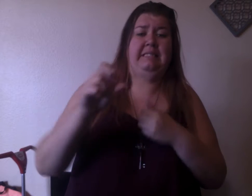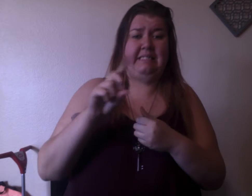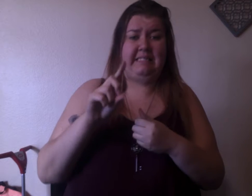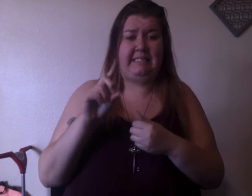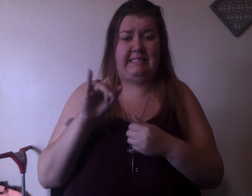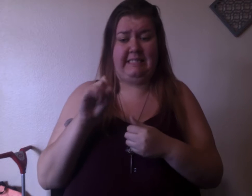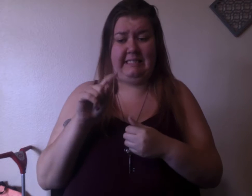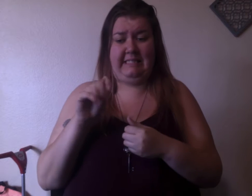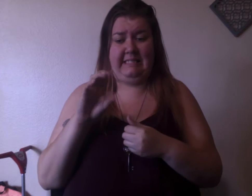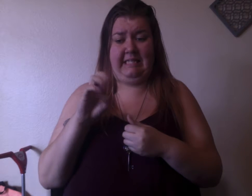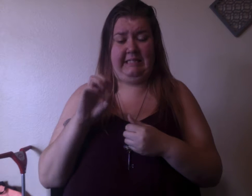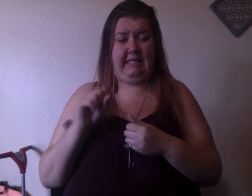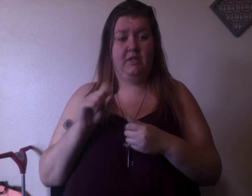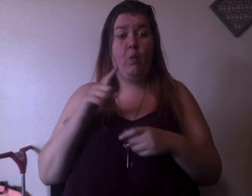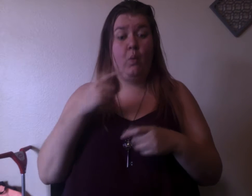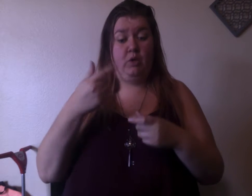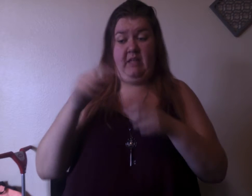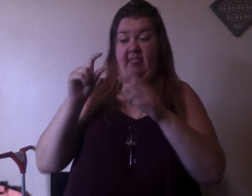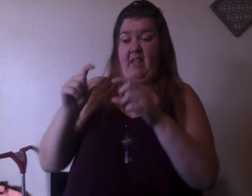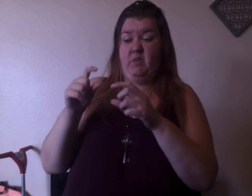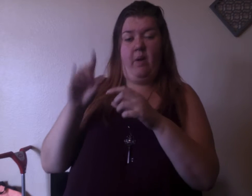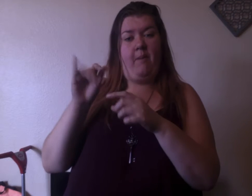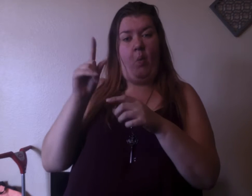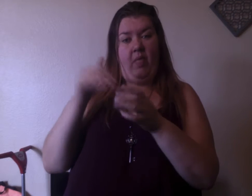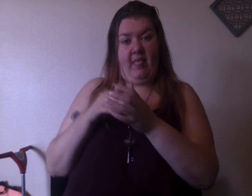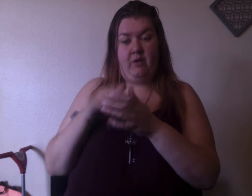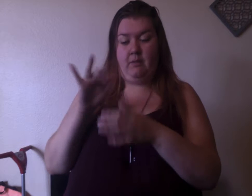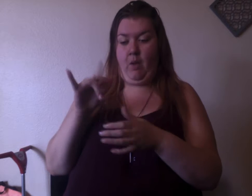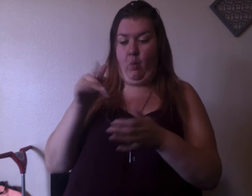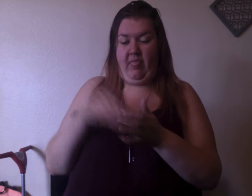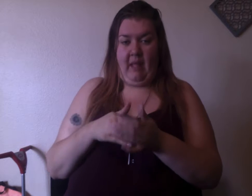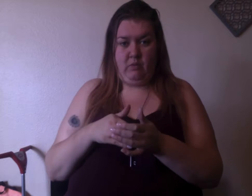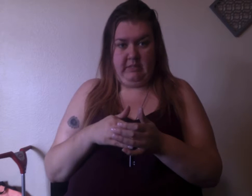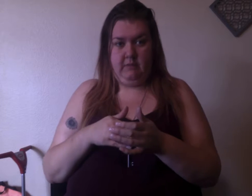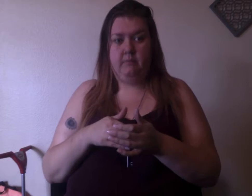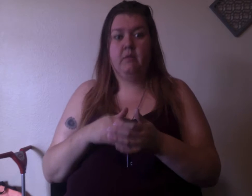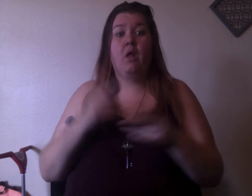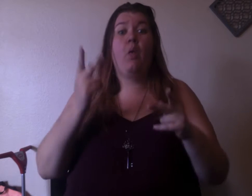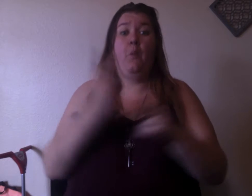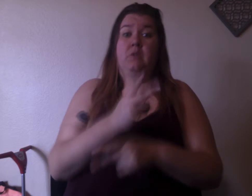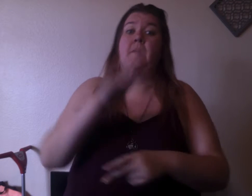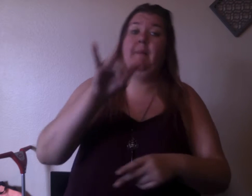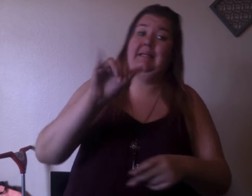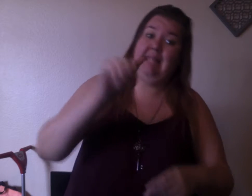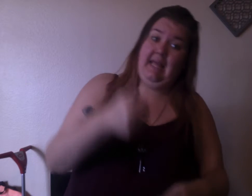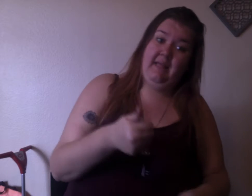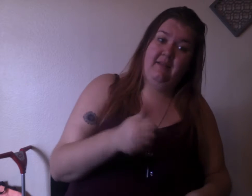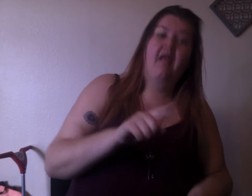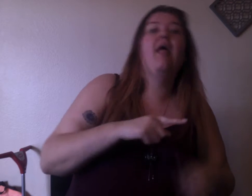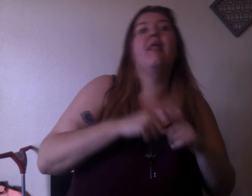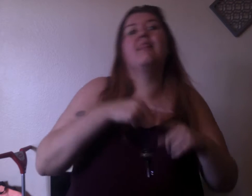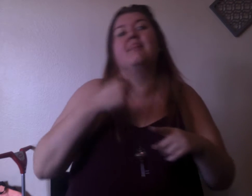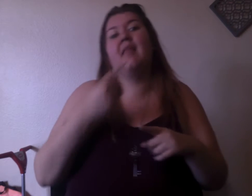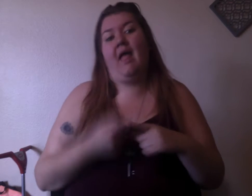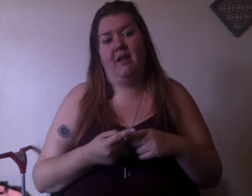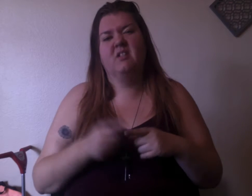again, you take this square that's about 1,000 miles by 1,000 miles, and you multiply that by 10, and you get pretty close,